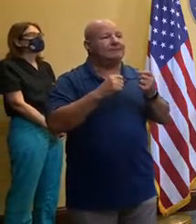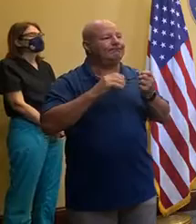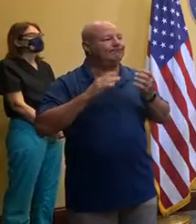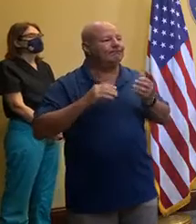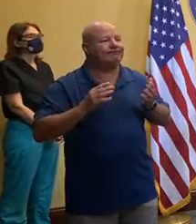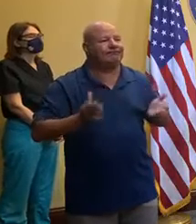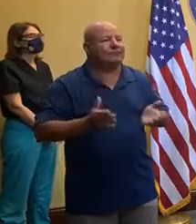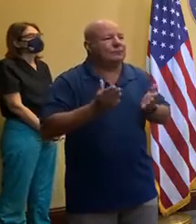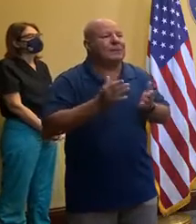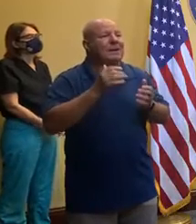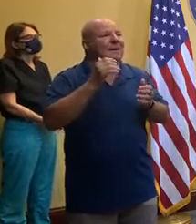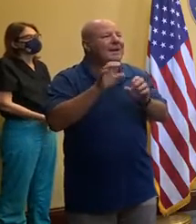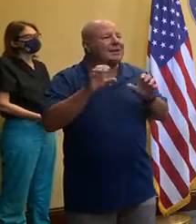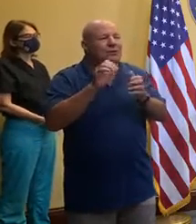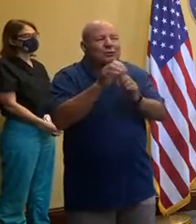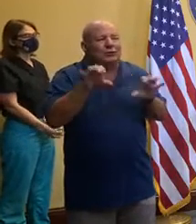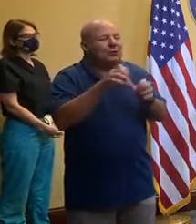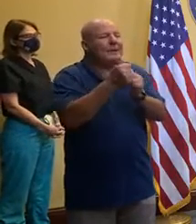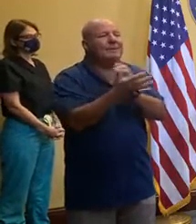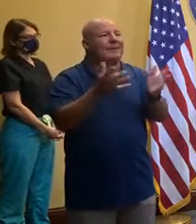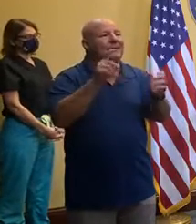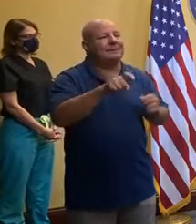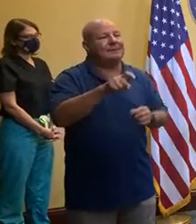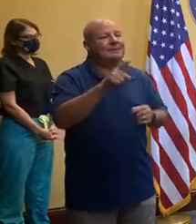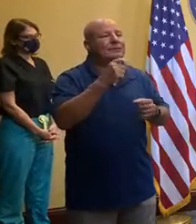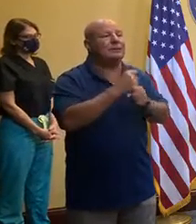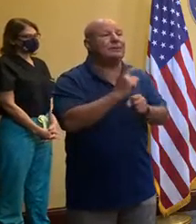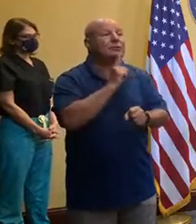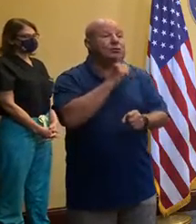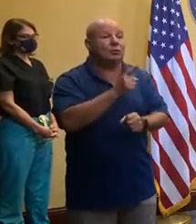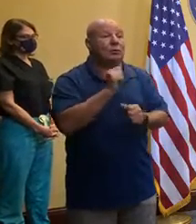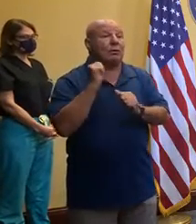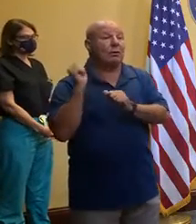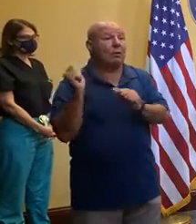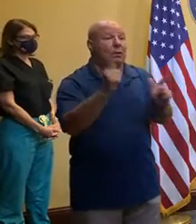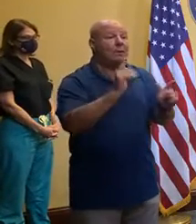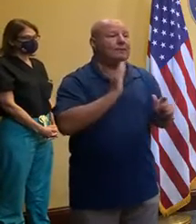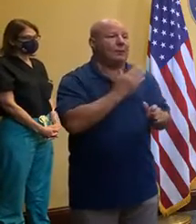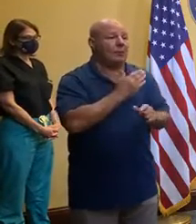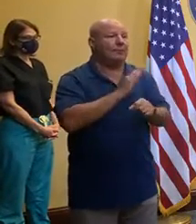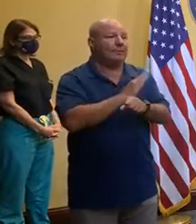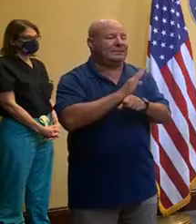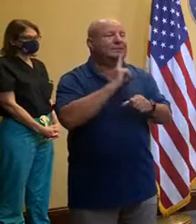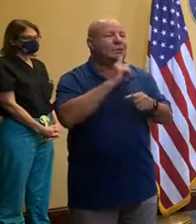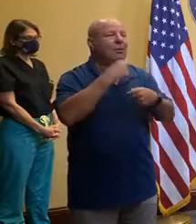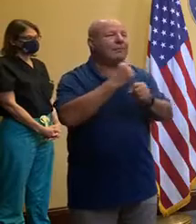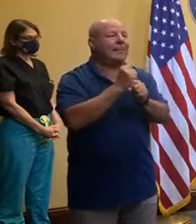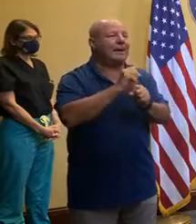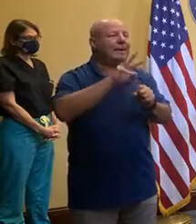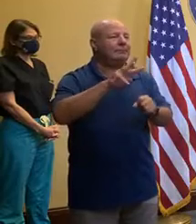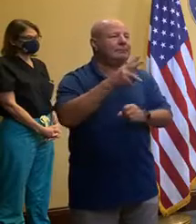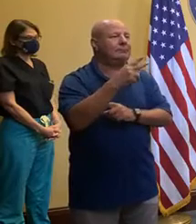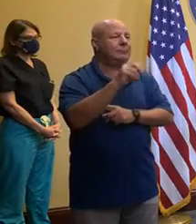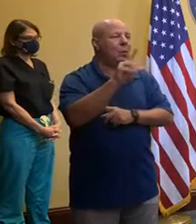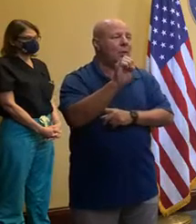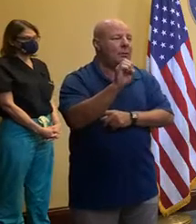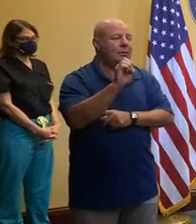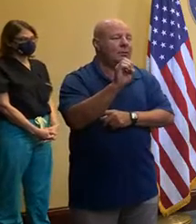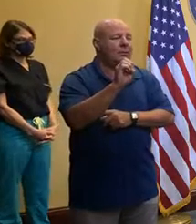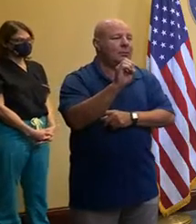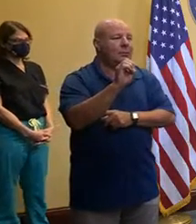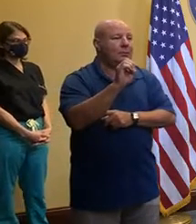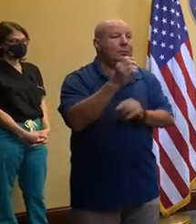everything that's necessary to ensure that all of our businesses are made whole. But for the city of